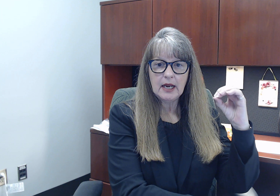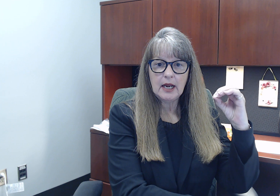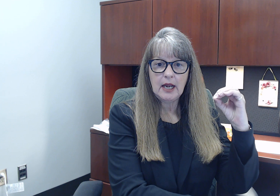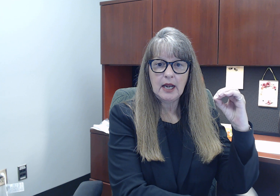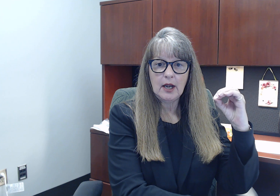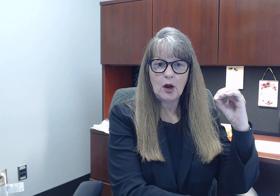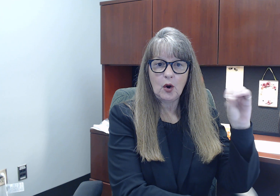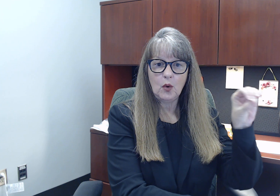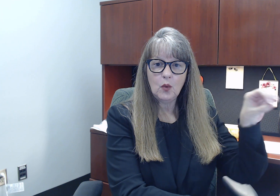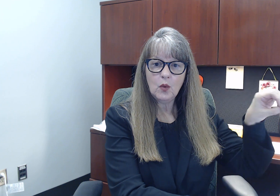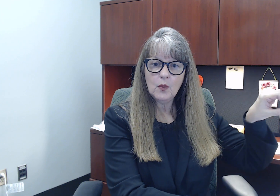an O,